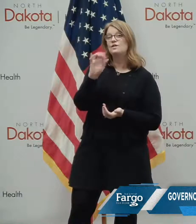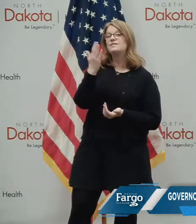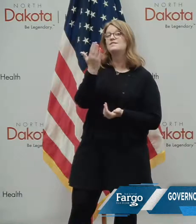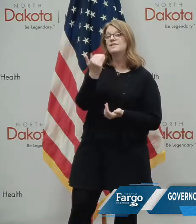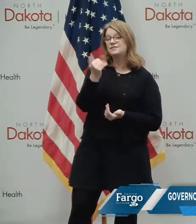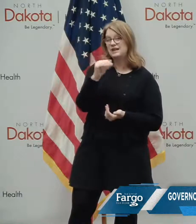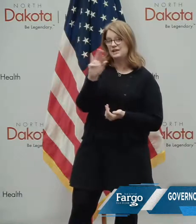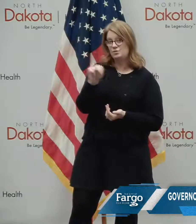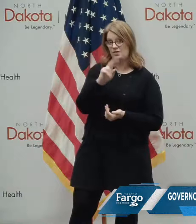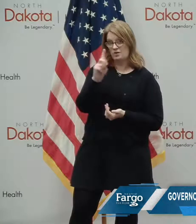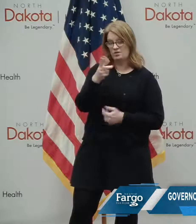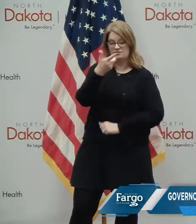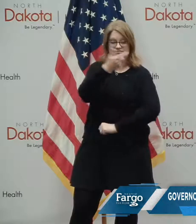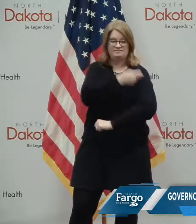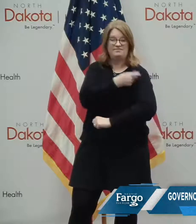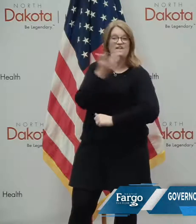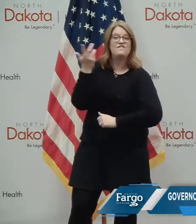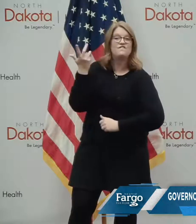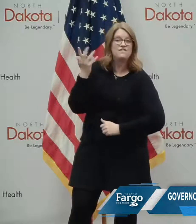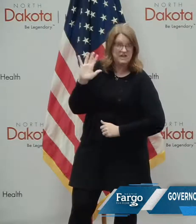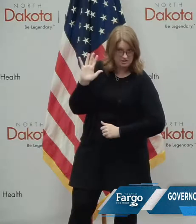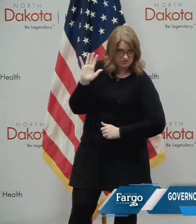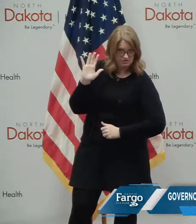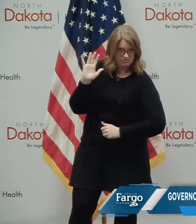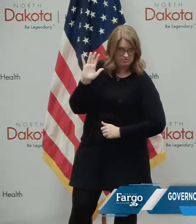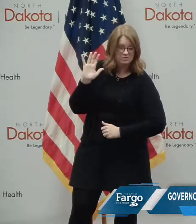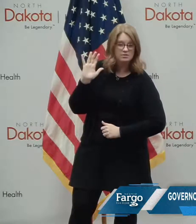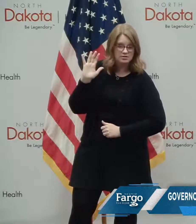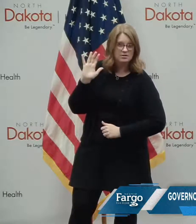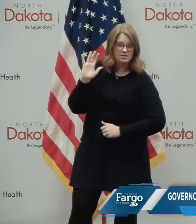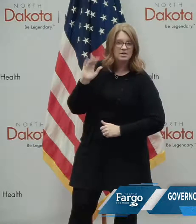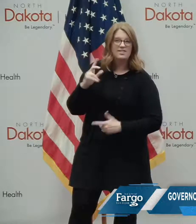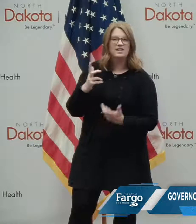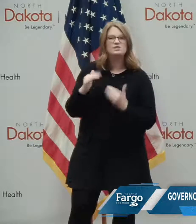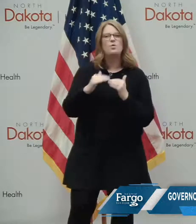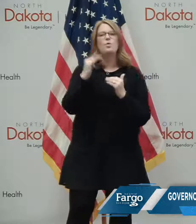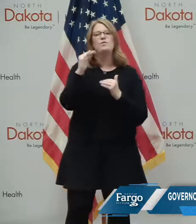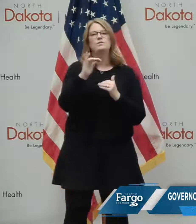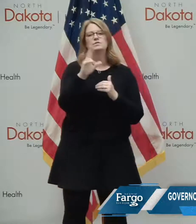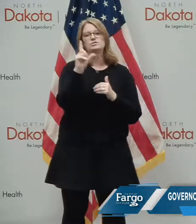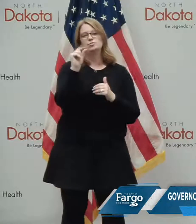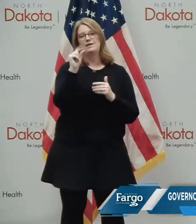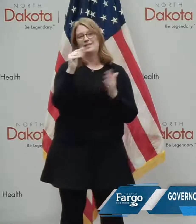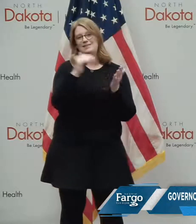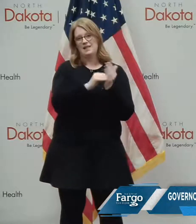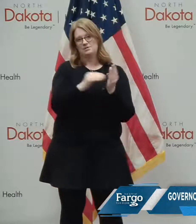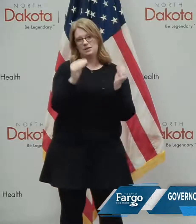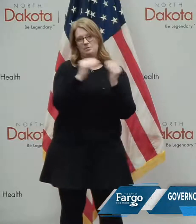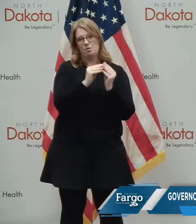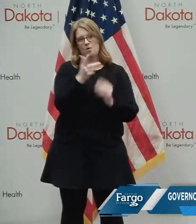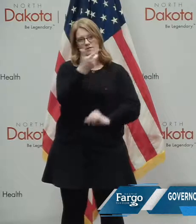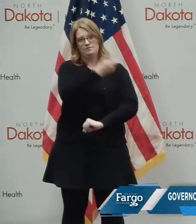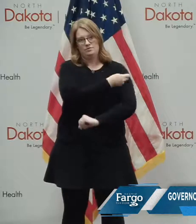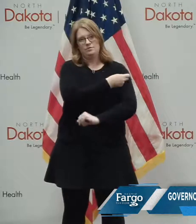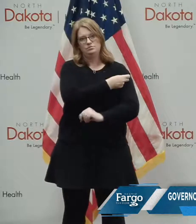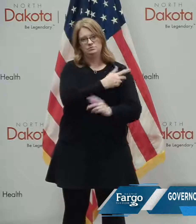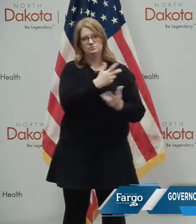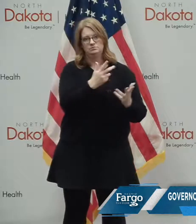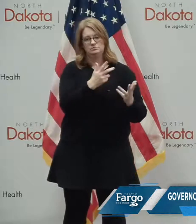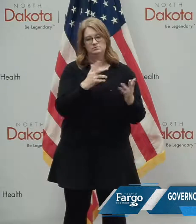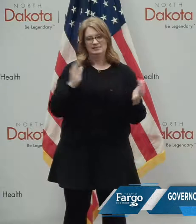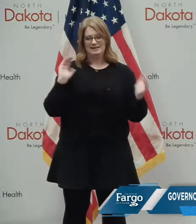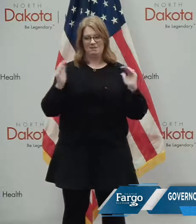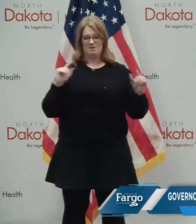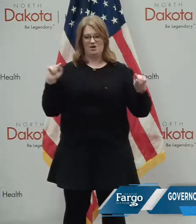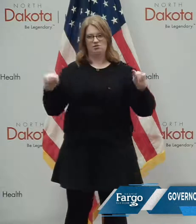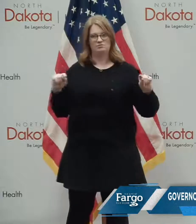47,415 North Dakotans have already been vaccinated against influenza. That's over 20,000 more doses given compared to the